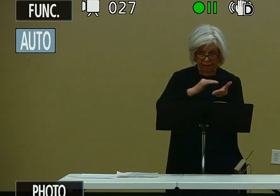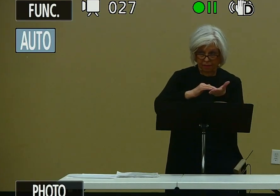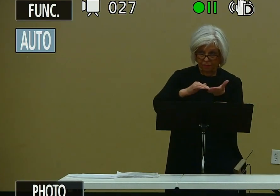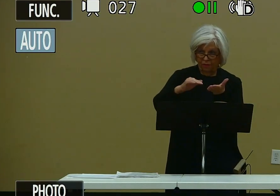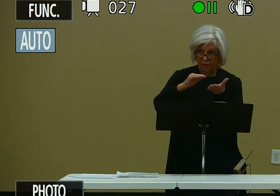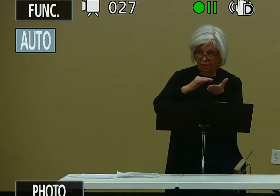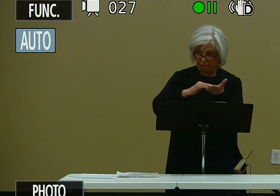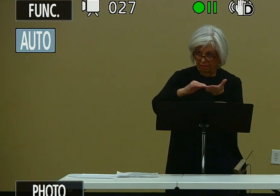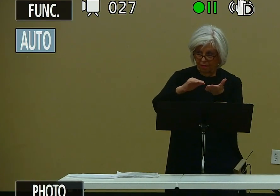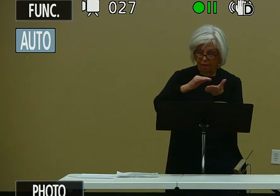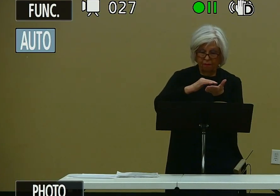forgave,